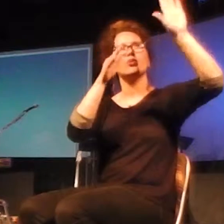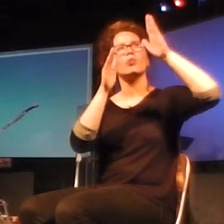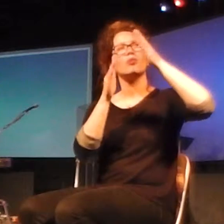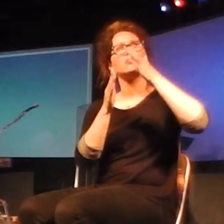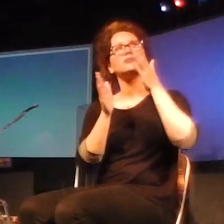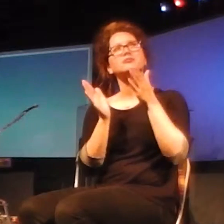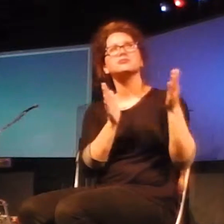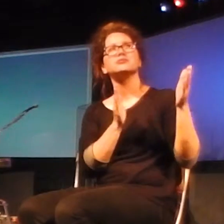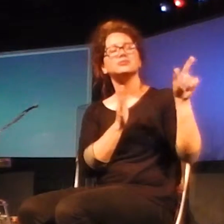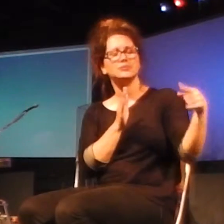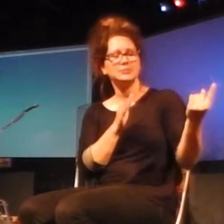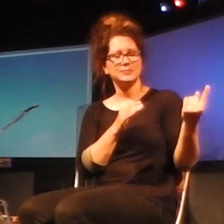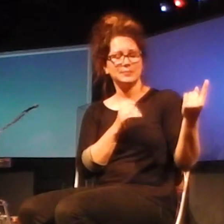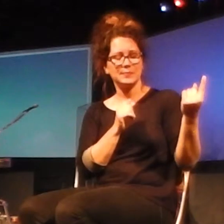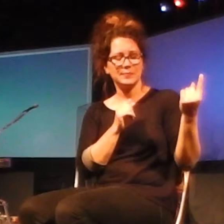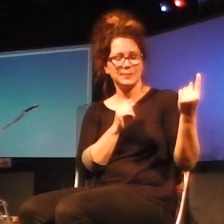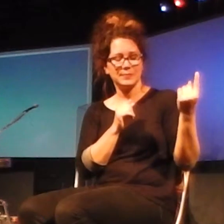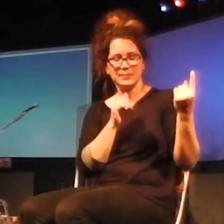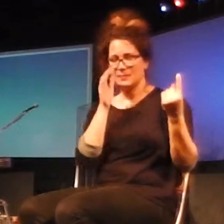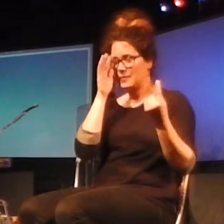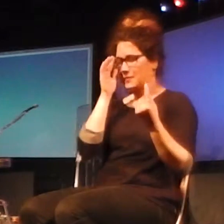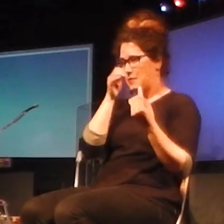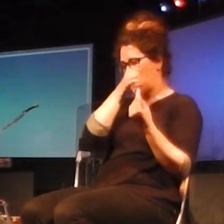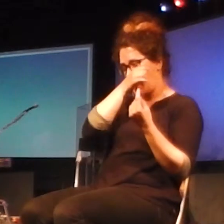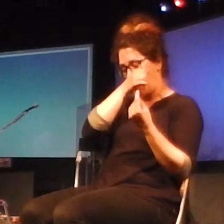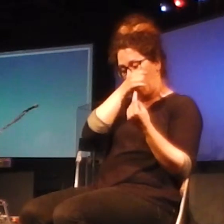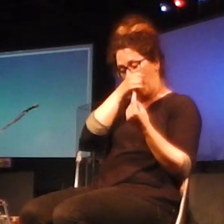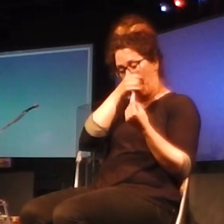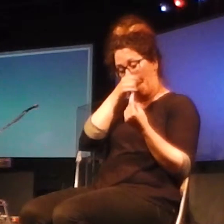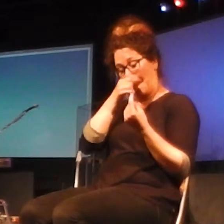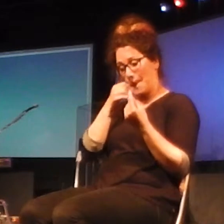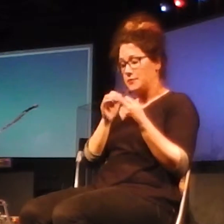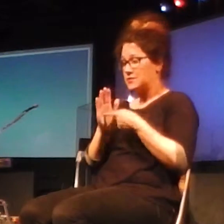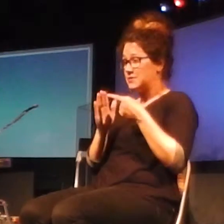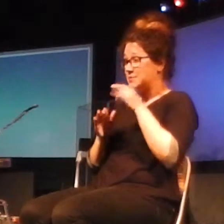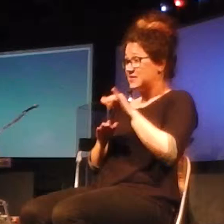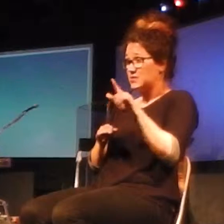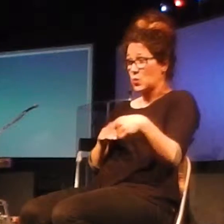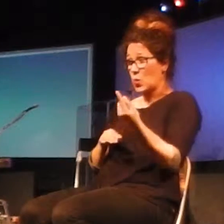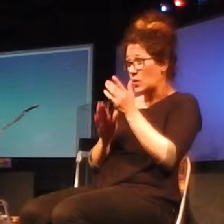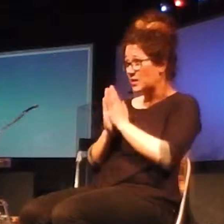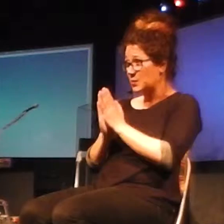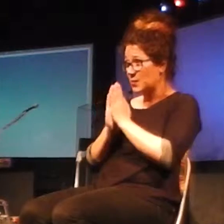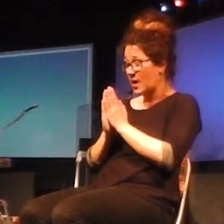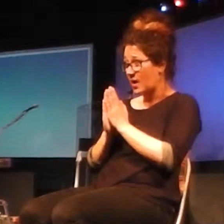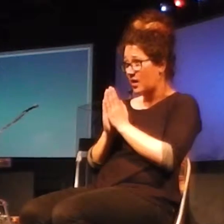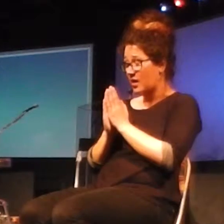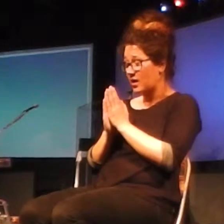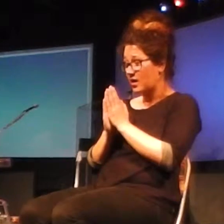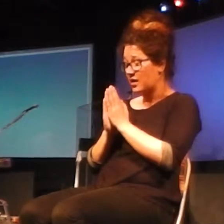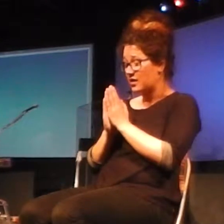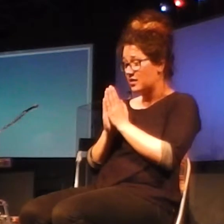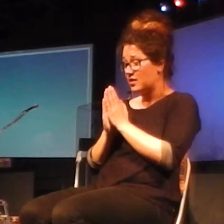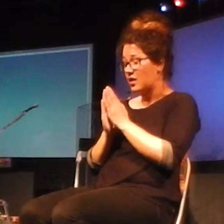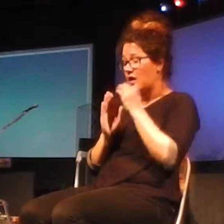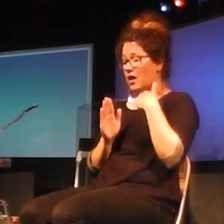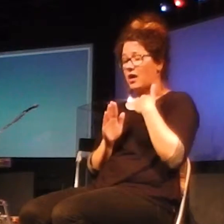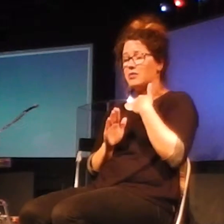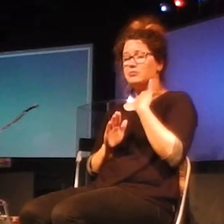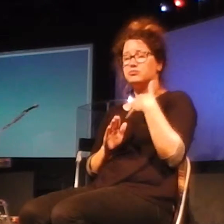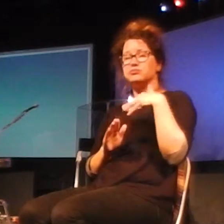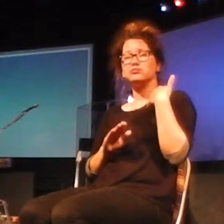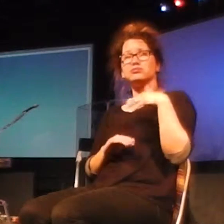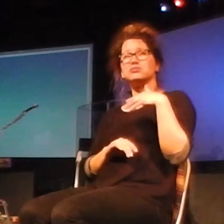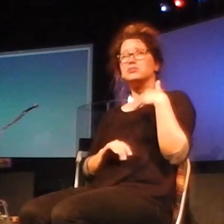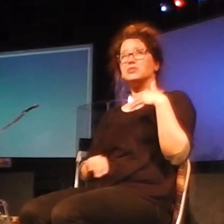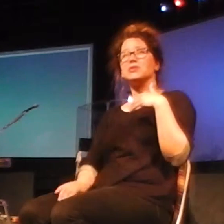Sometimes that's the only thing you can do is pray the prayer of indifference. And I marvel at the